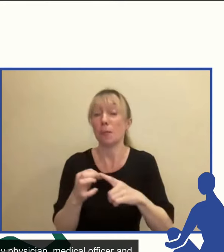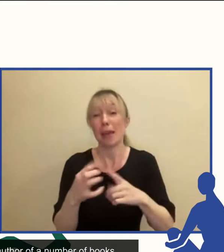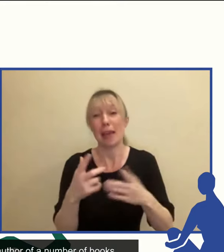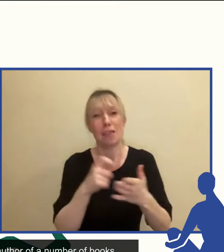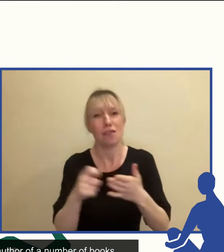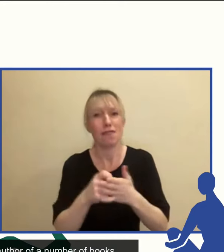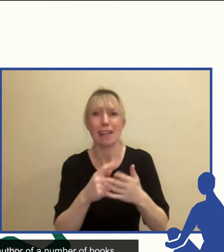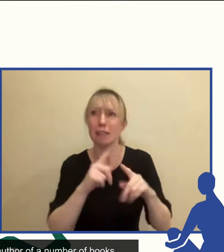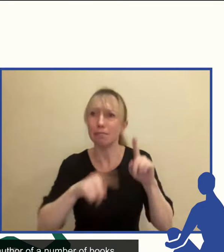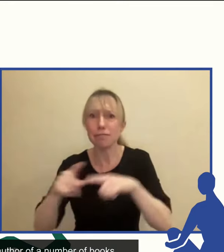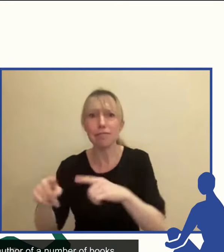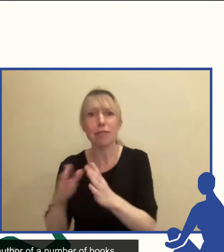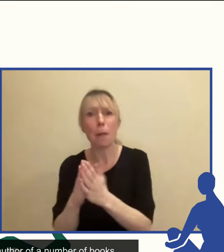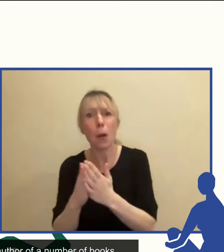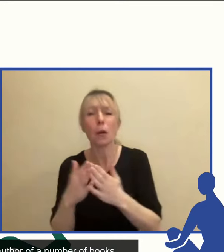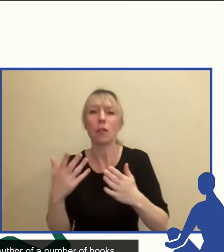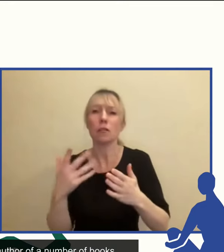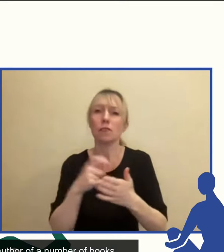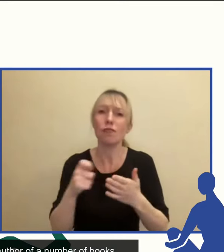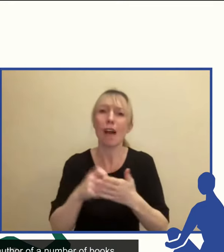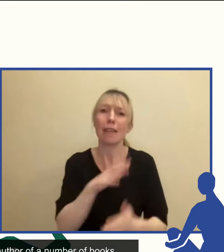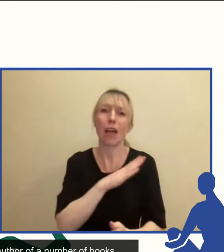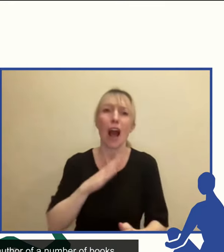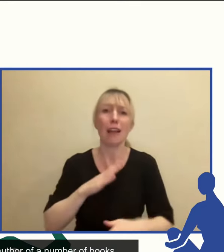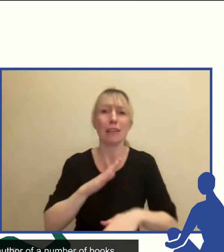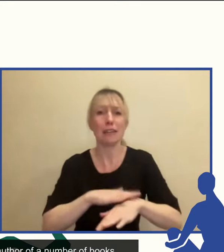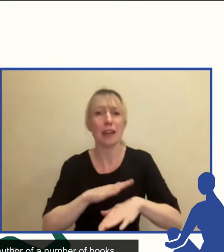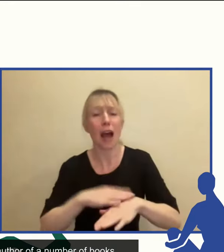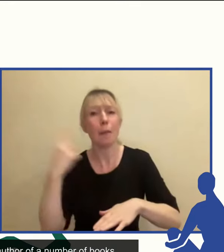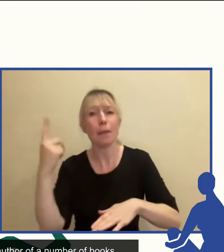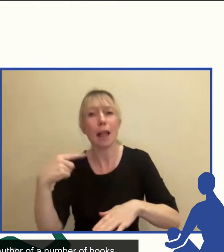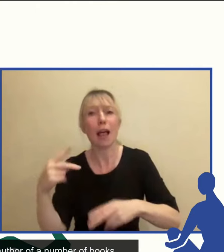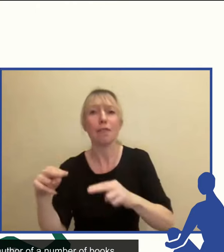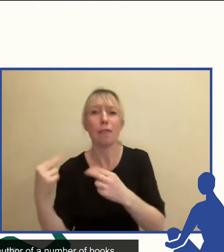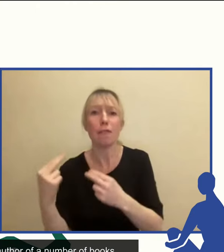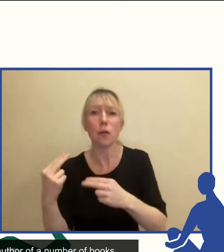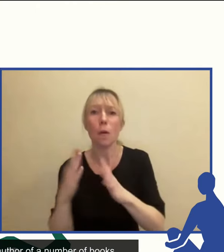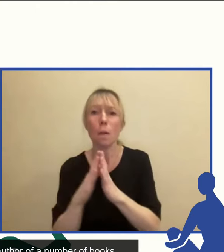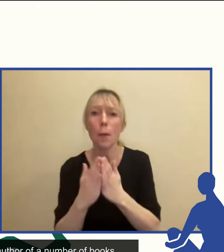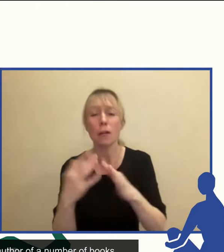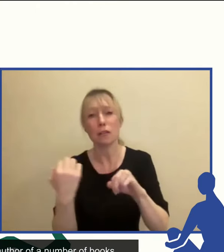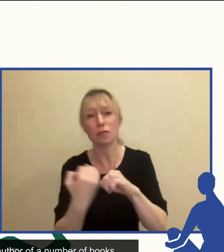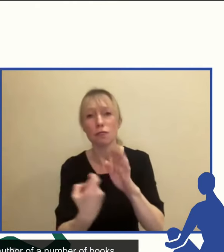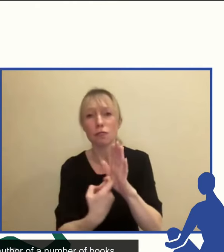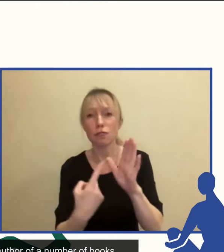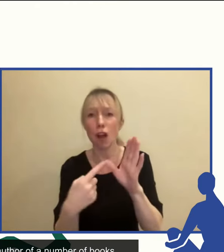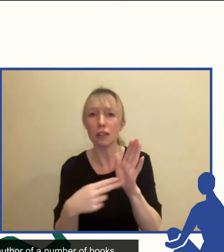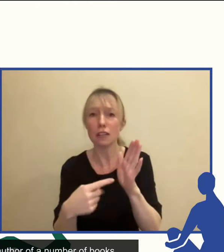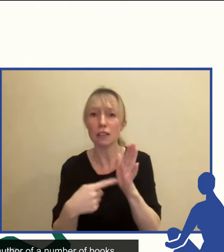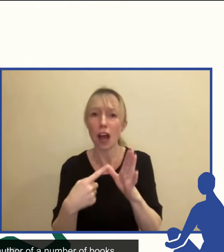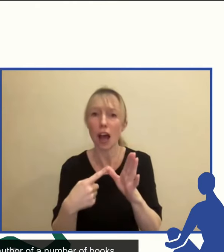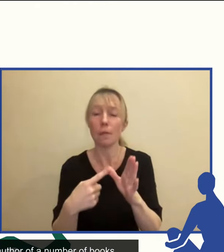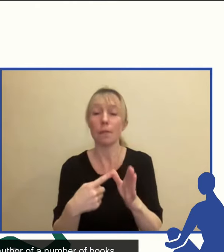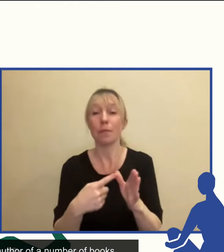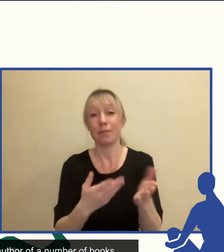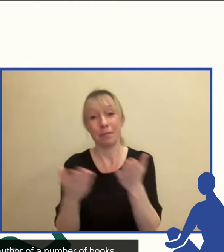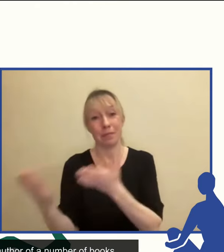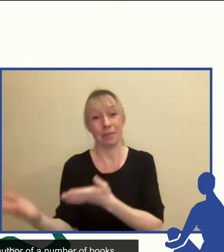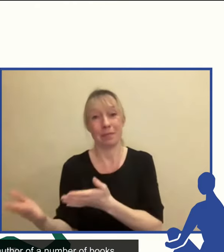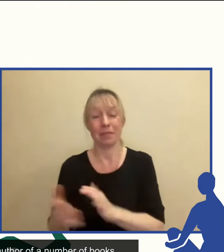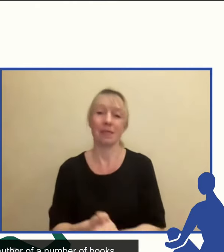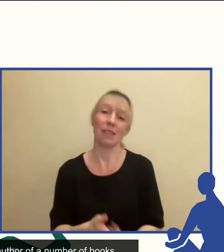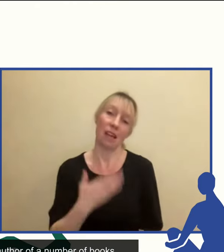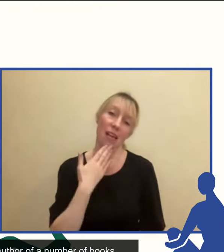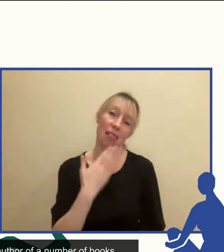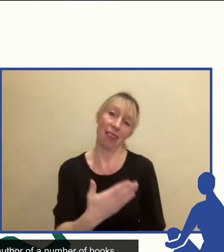Guardian, The Times, The London Review of Books, and Granta. Gavin Francis, over to you. Thank you, Sam, and thank you,